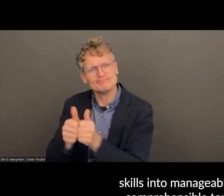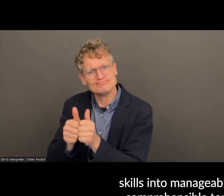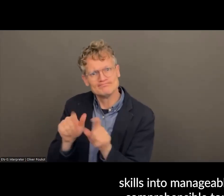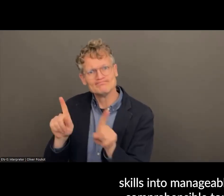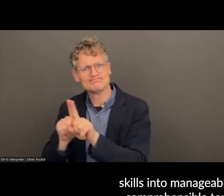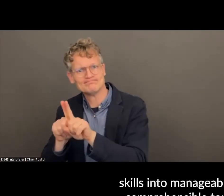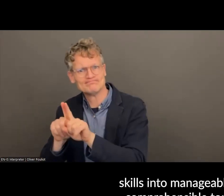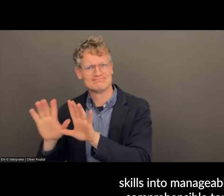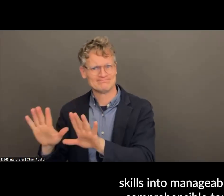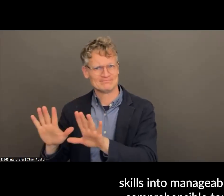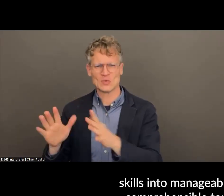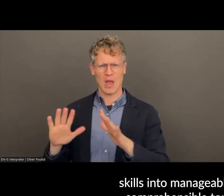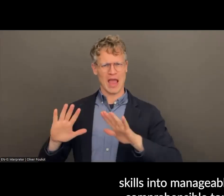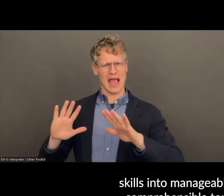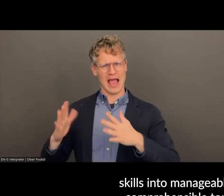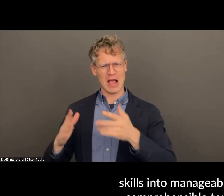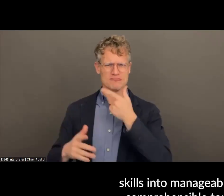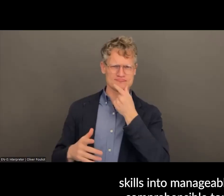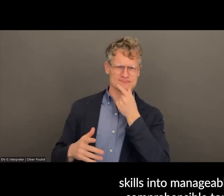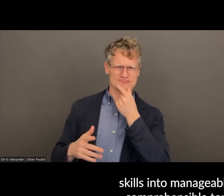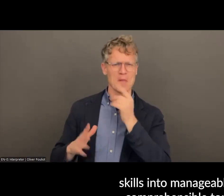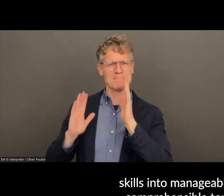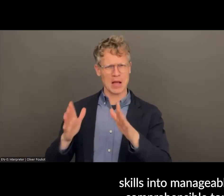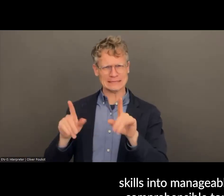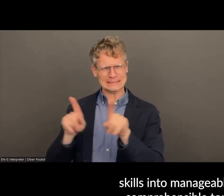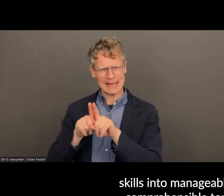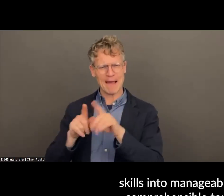skills into manageable and comprehensible